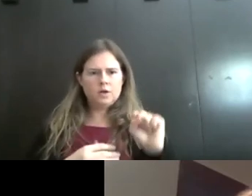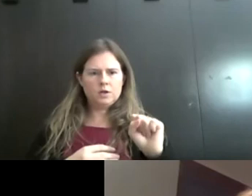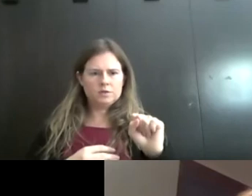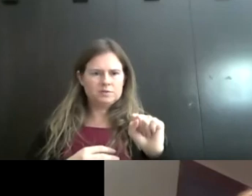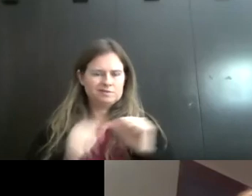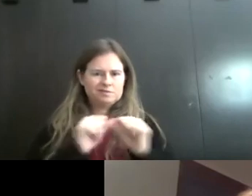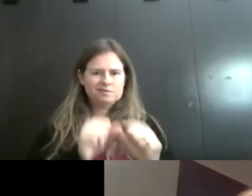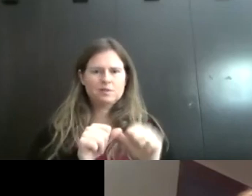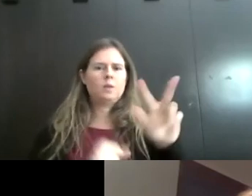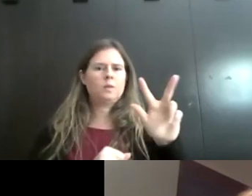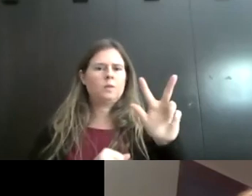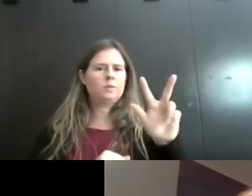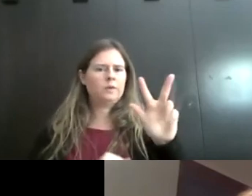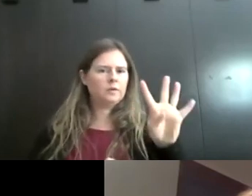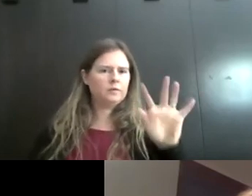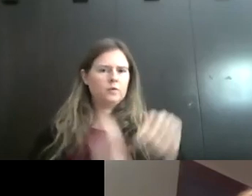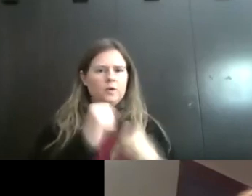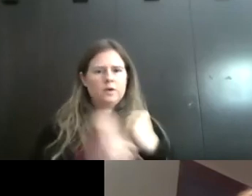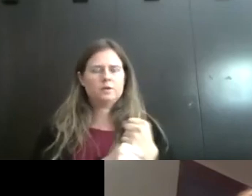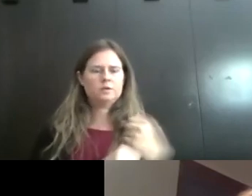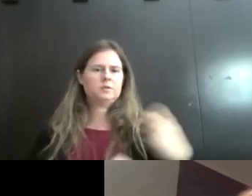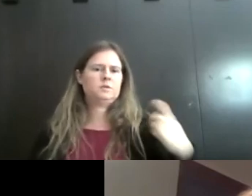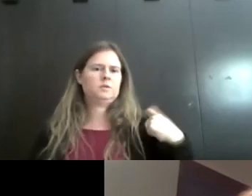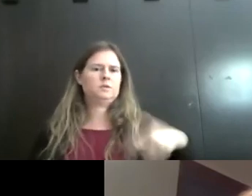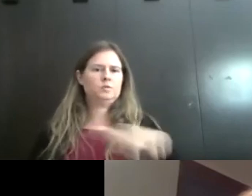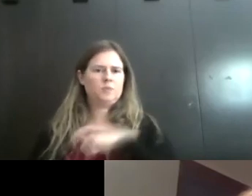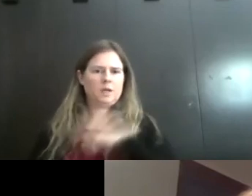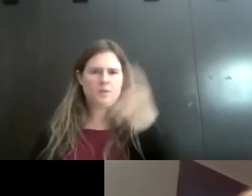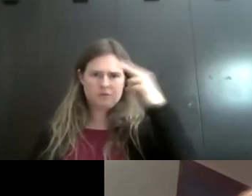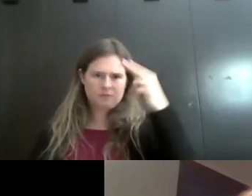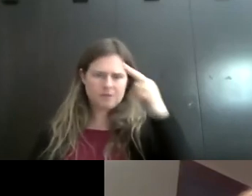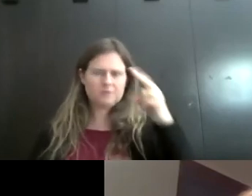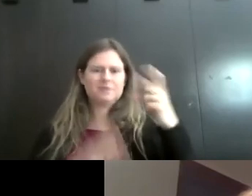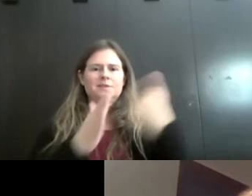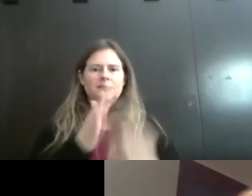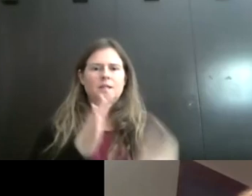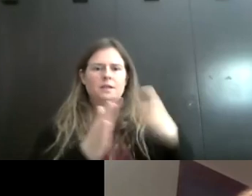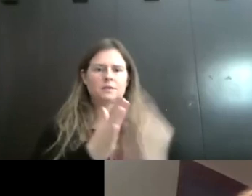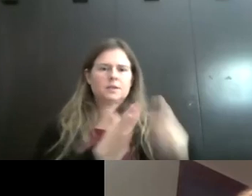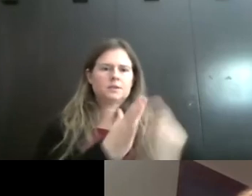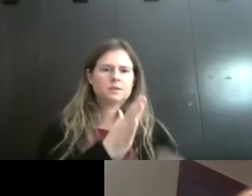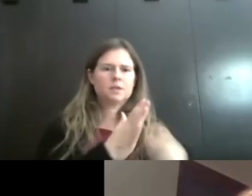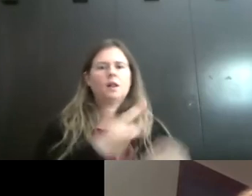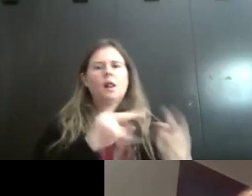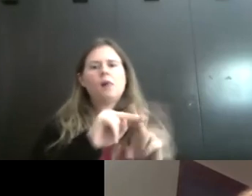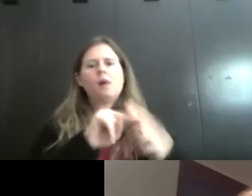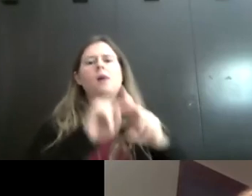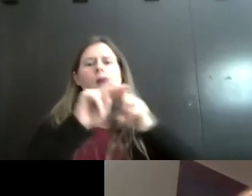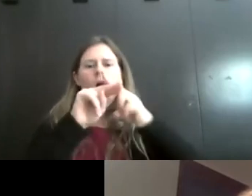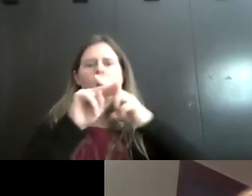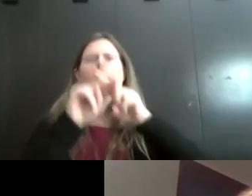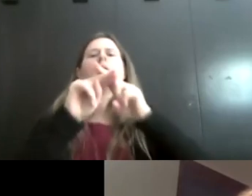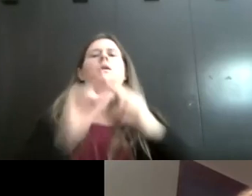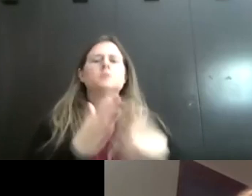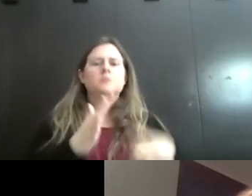3 or 4 years. And the Spanish and Mexican politicians started taxing and assessing them more taxes and more taxes and more